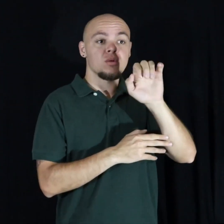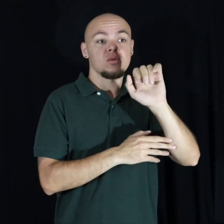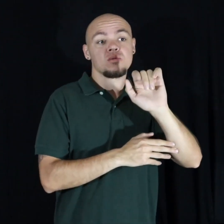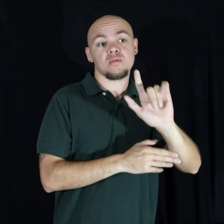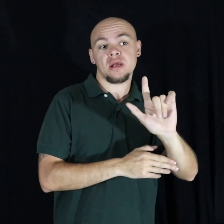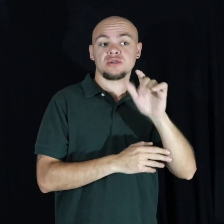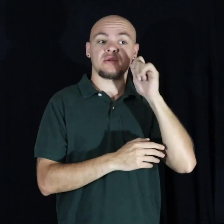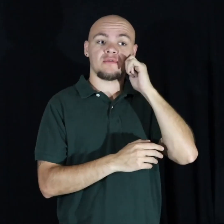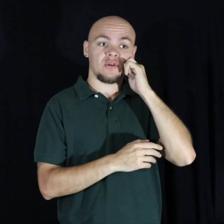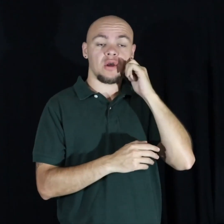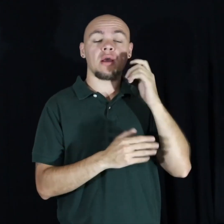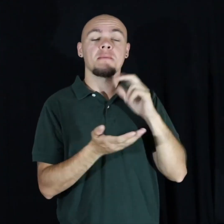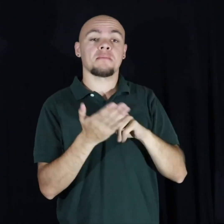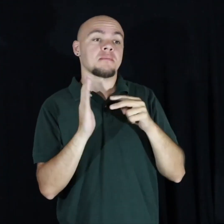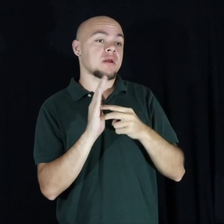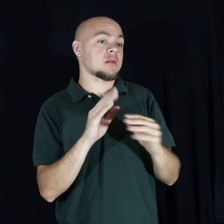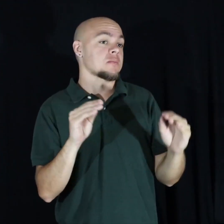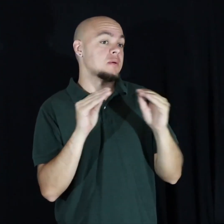more of you alive.